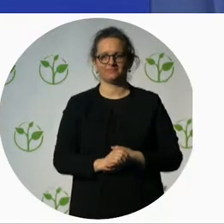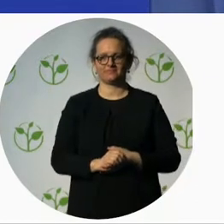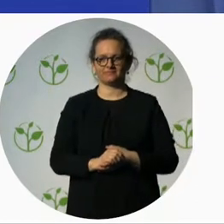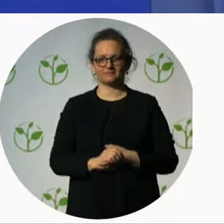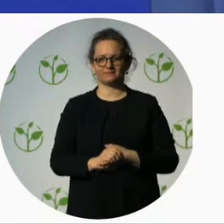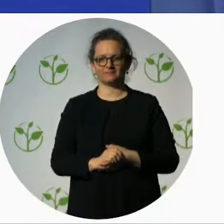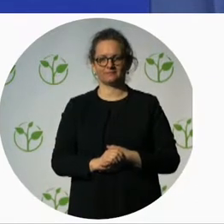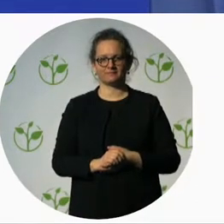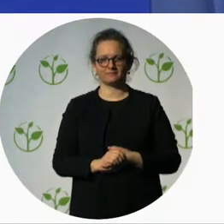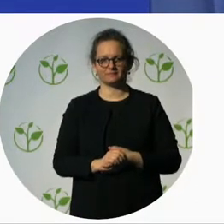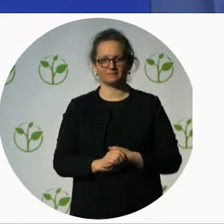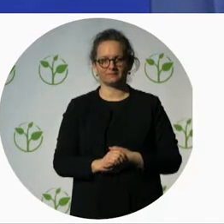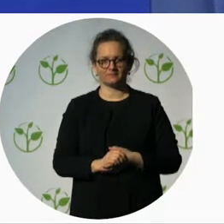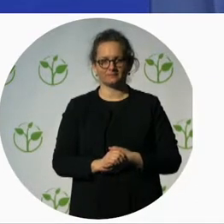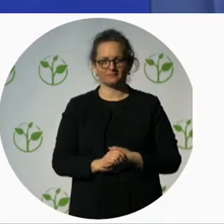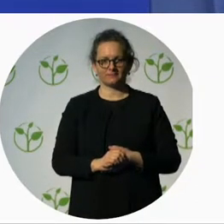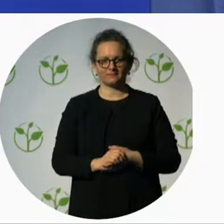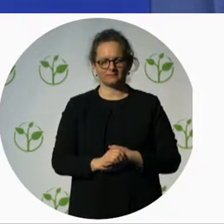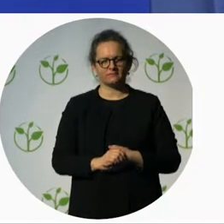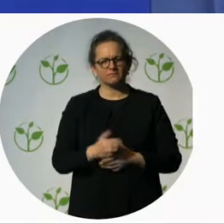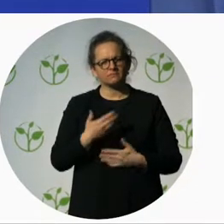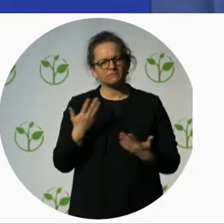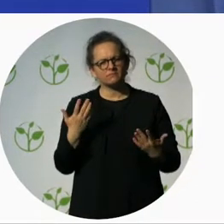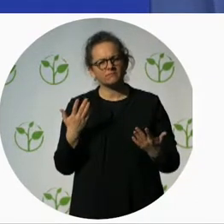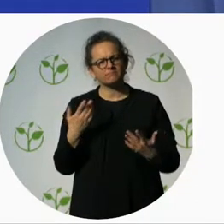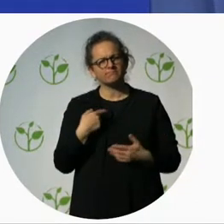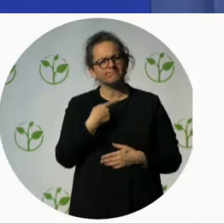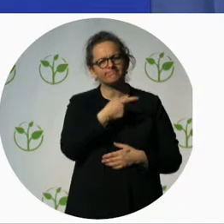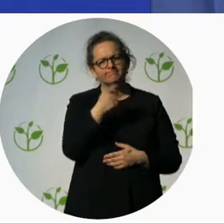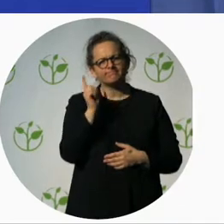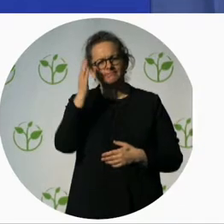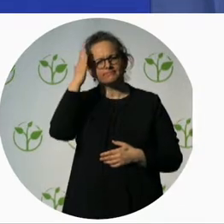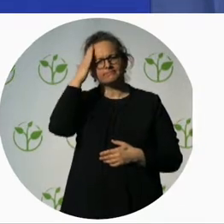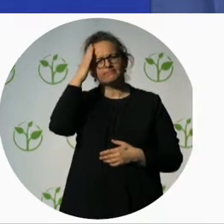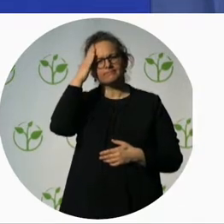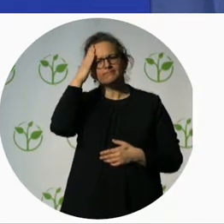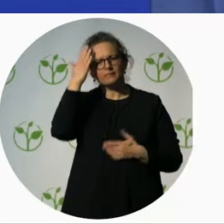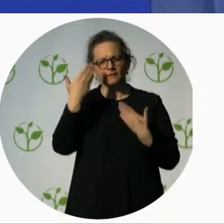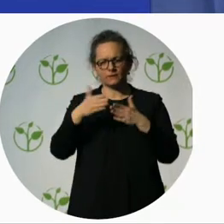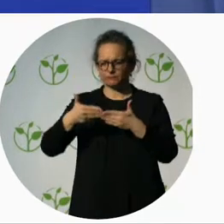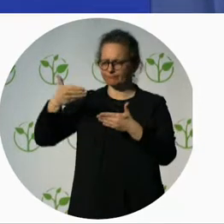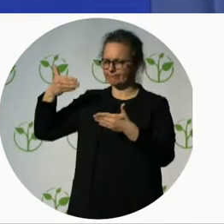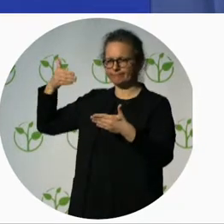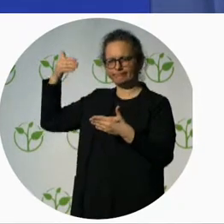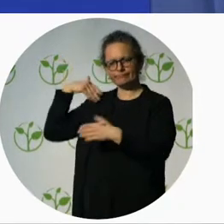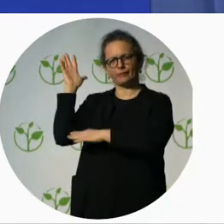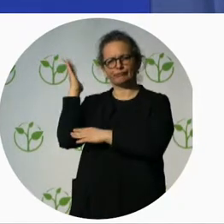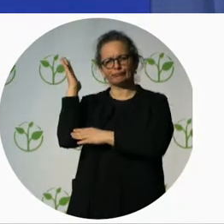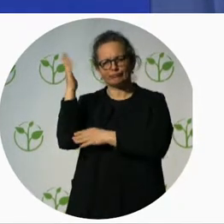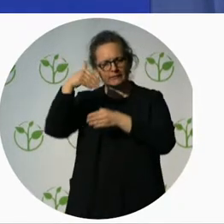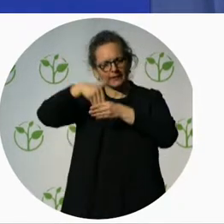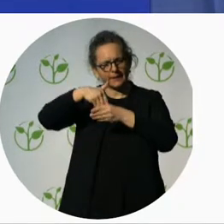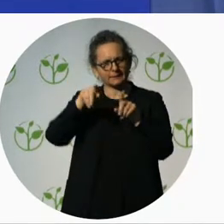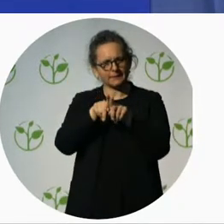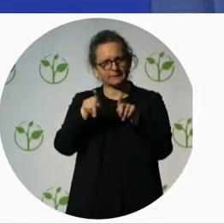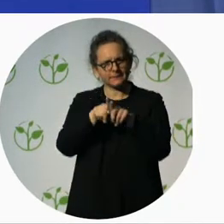As you know, and many of the speakers have related to this issue, we began the process of negotiation for the CRPD in